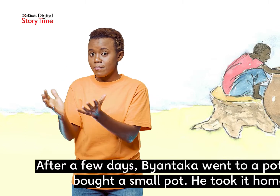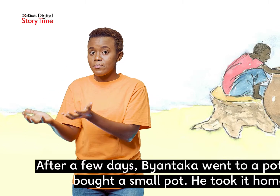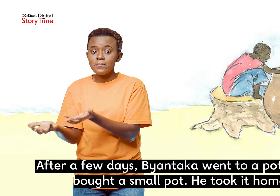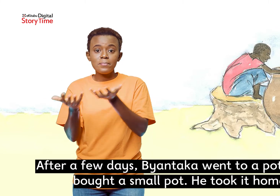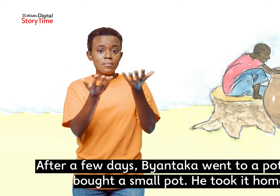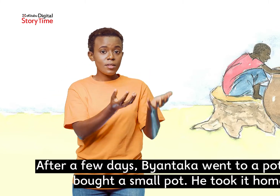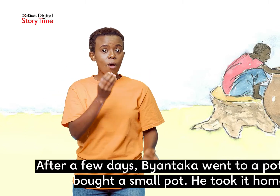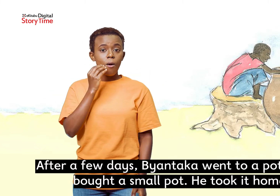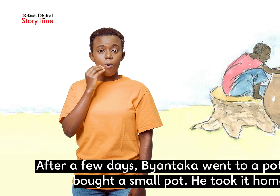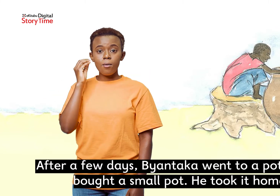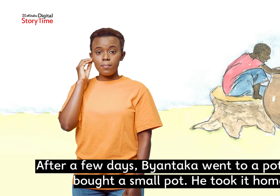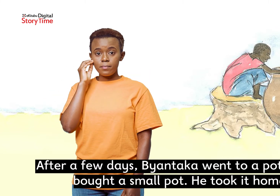home.